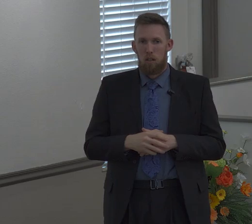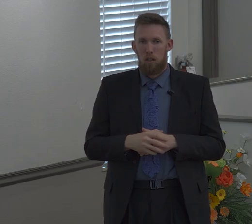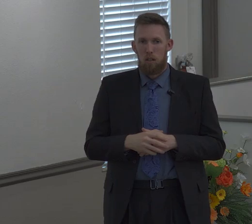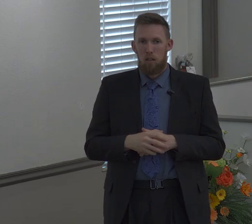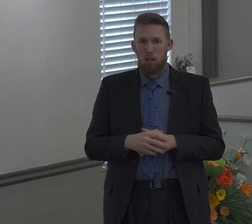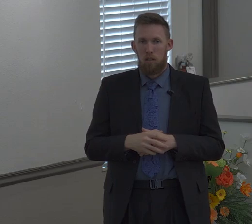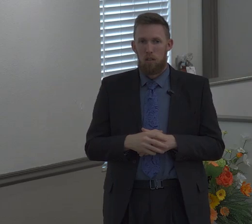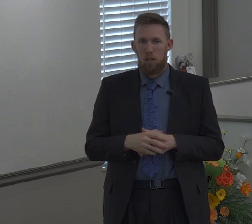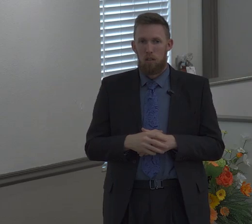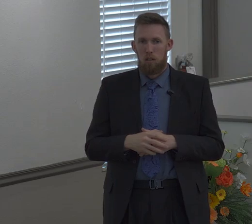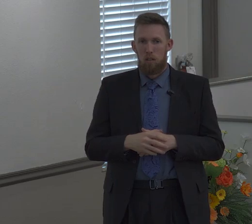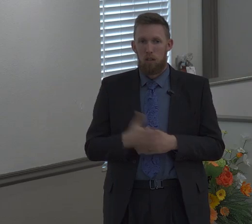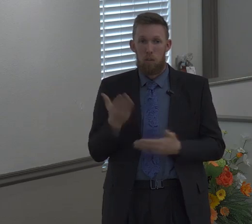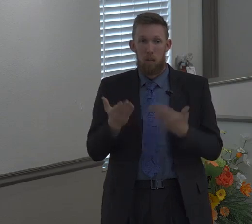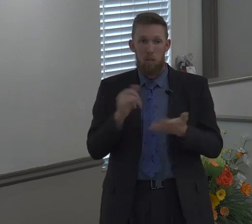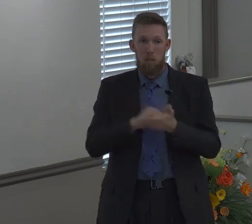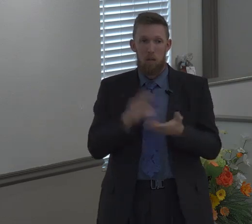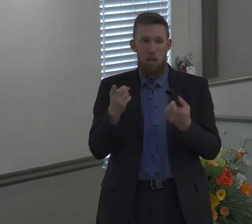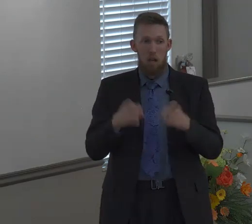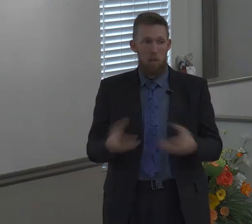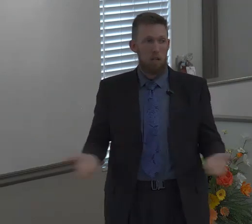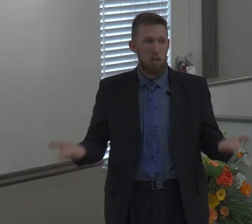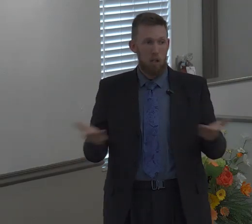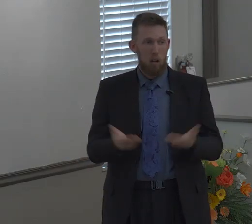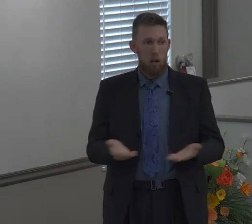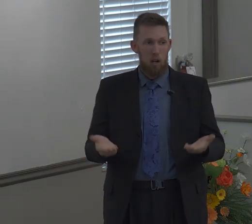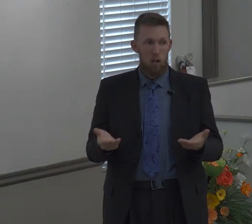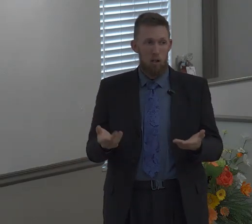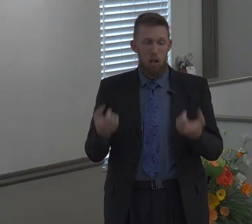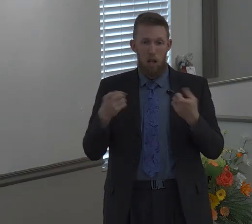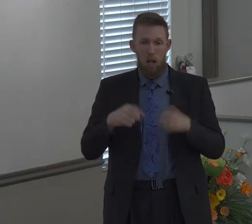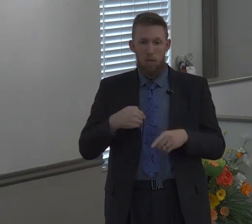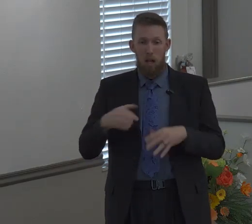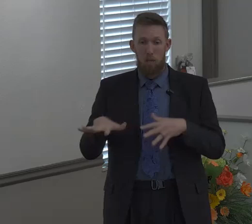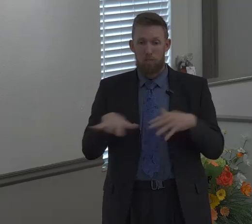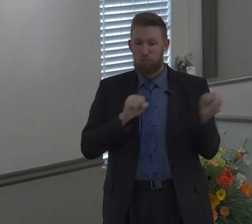That'll happen here as soon as you get rid of Pastor Randall.